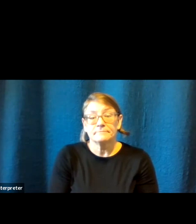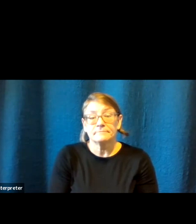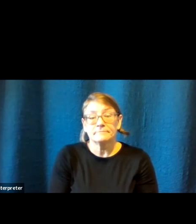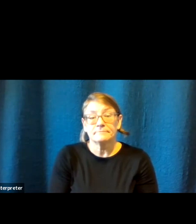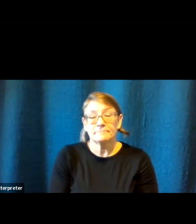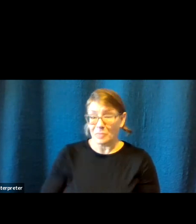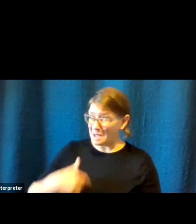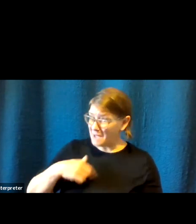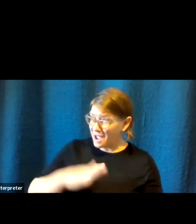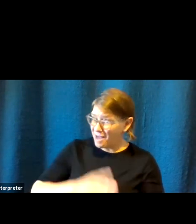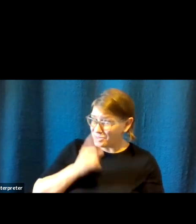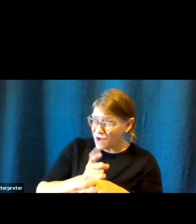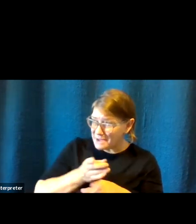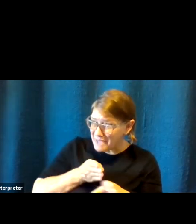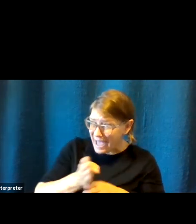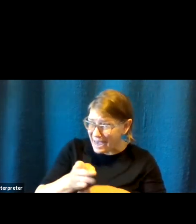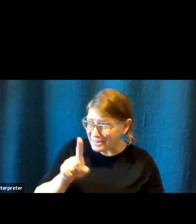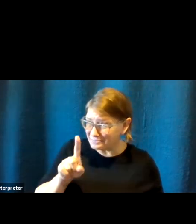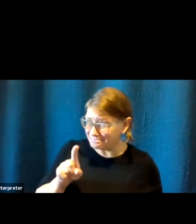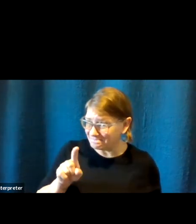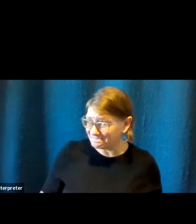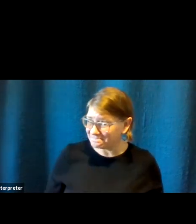Am I on the right path?